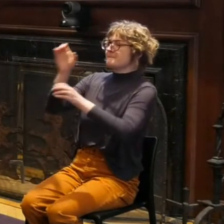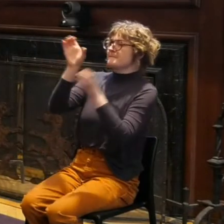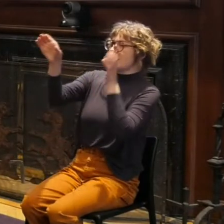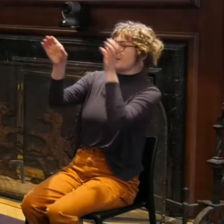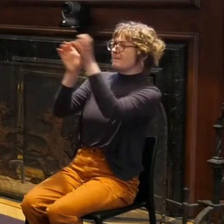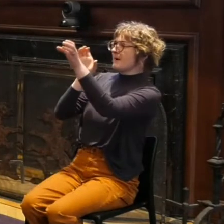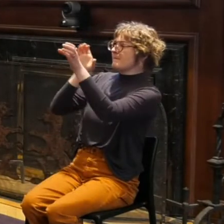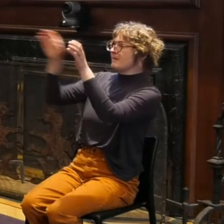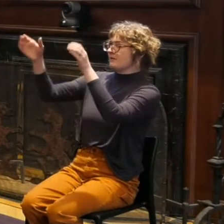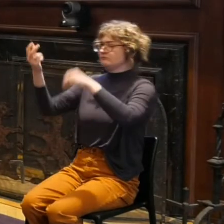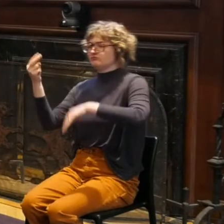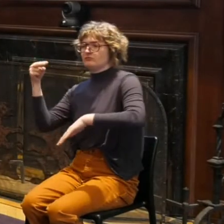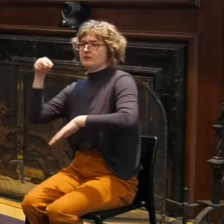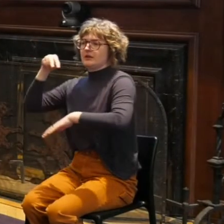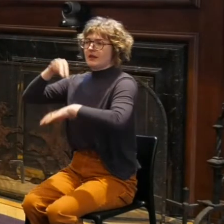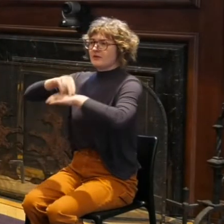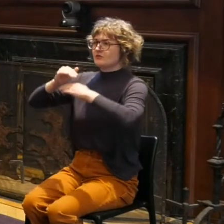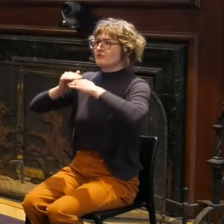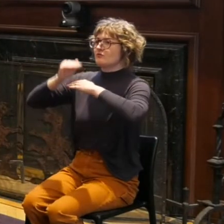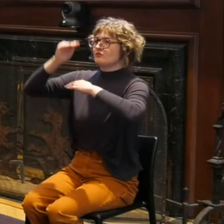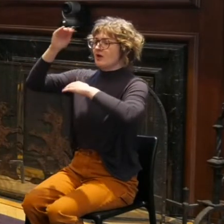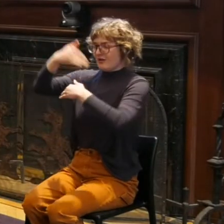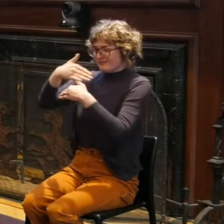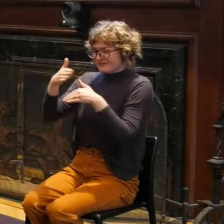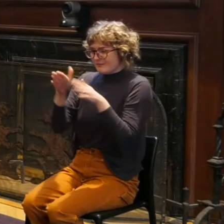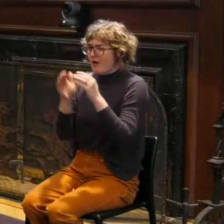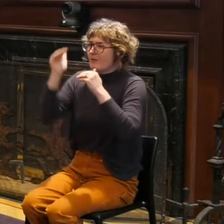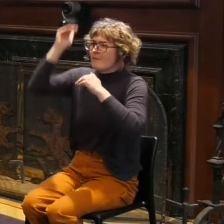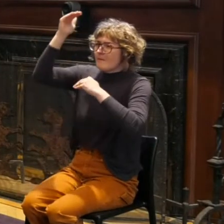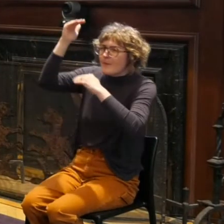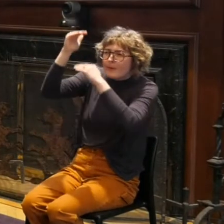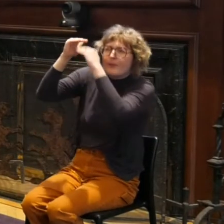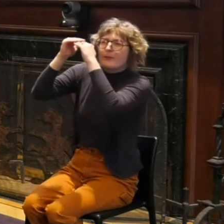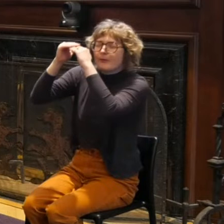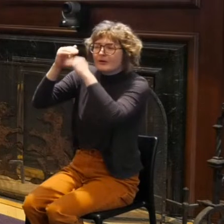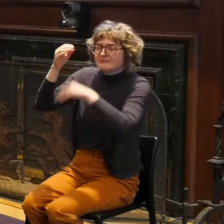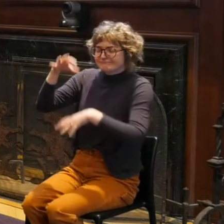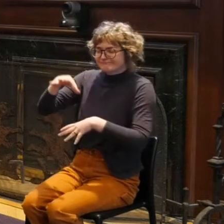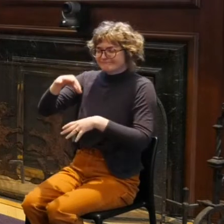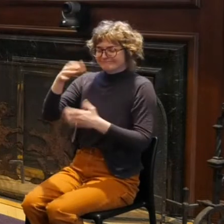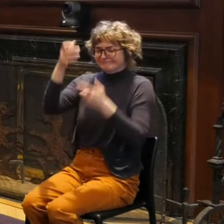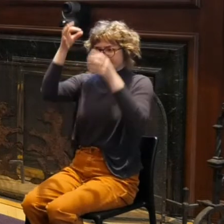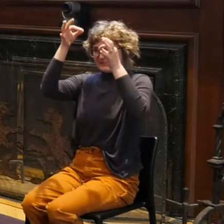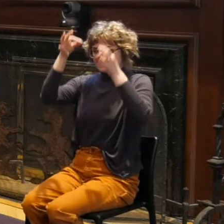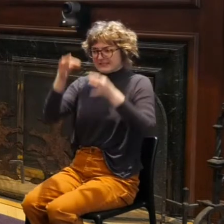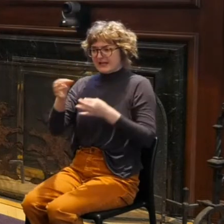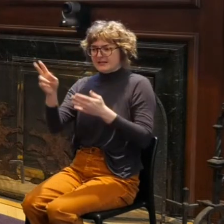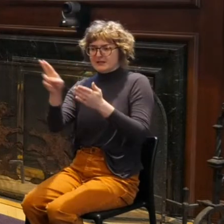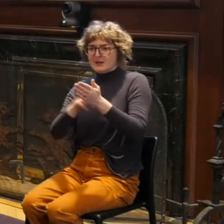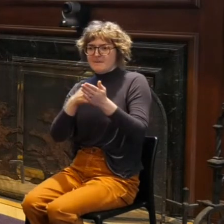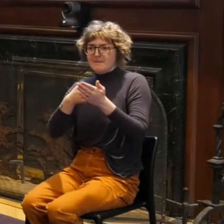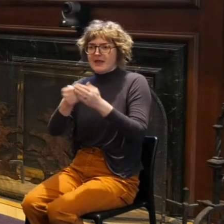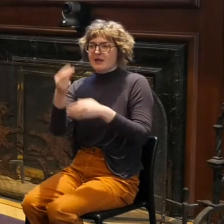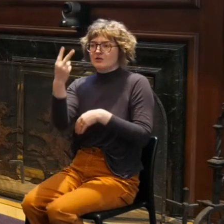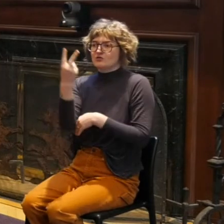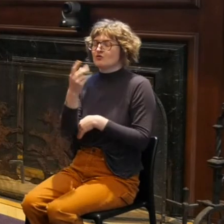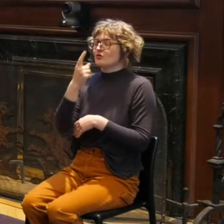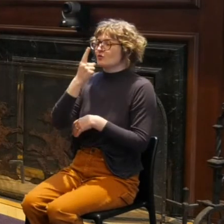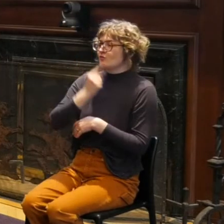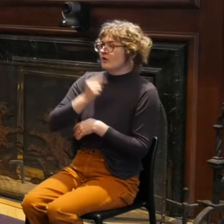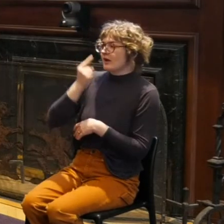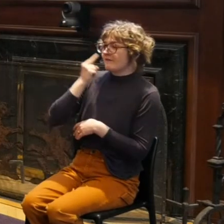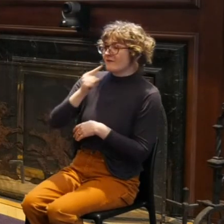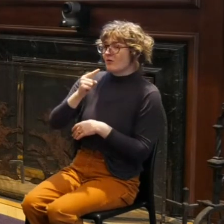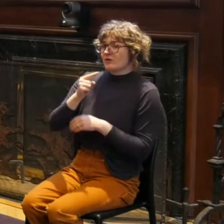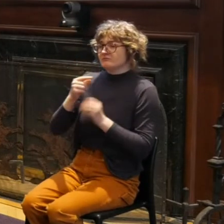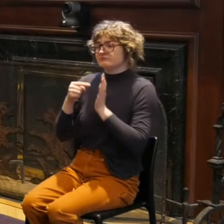too tall for the small storeroom ceiling, who chose to paint a paint too red for a tribute